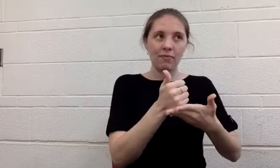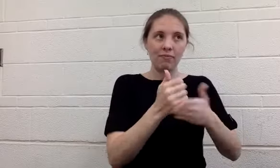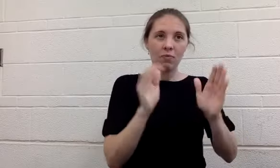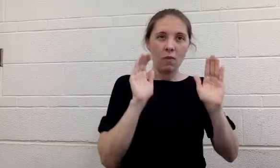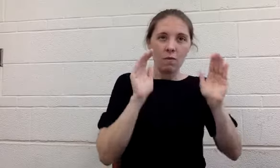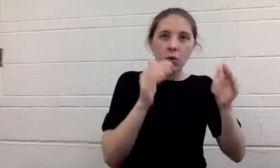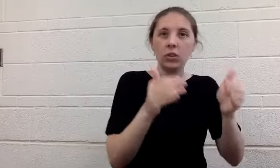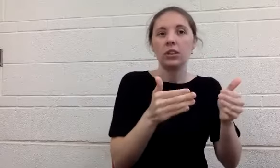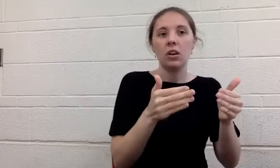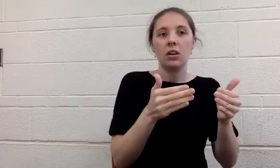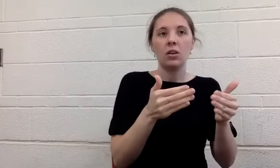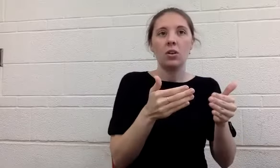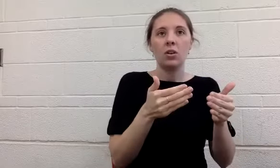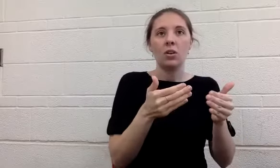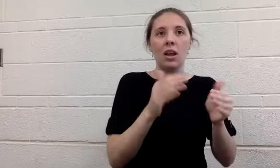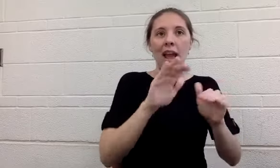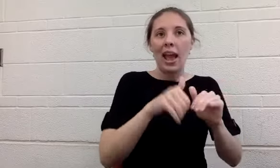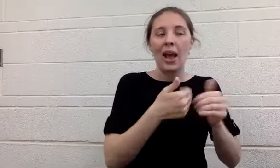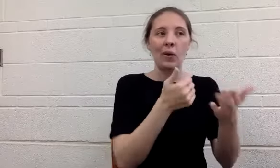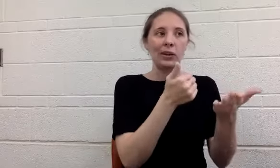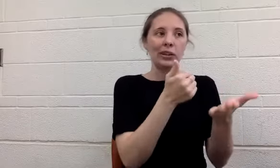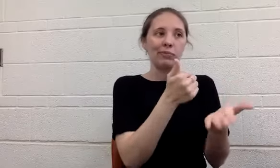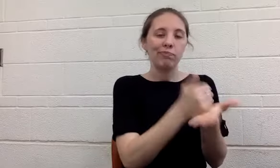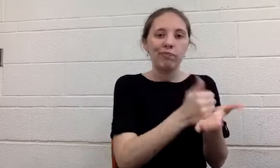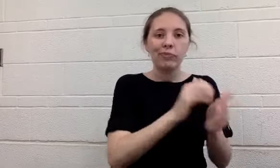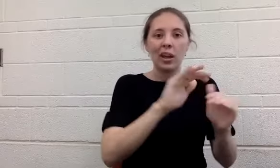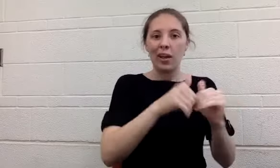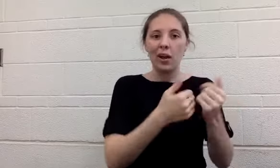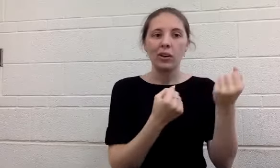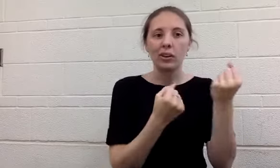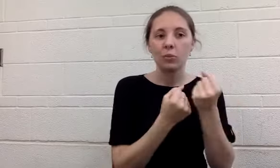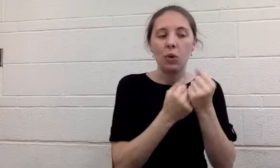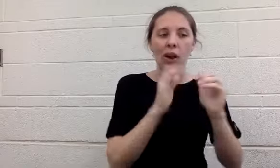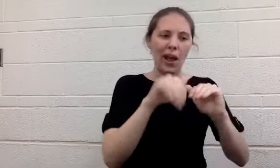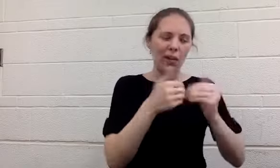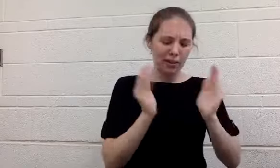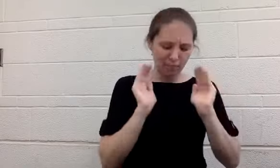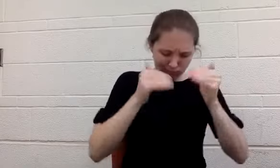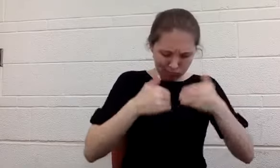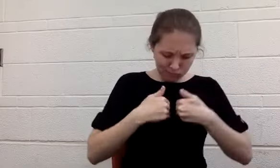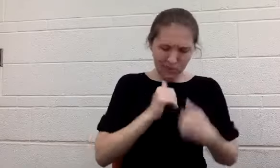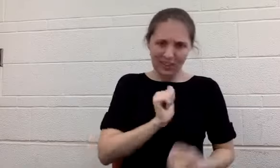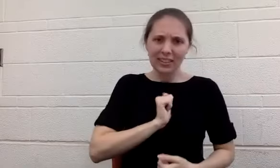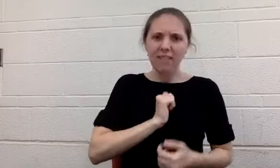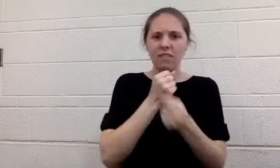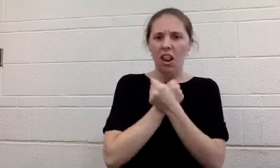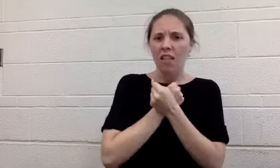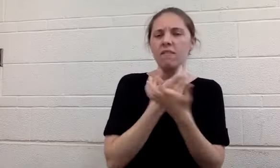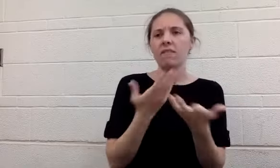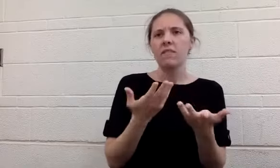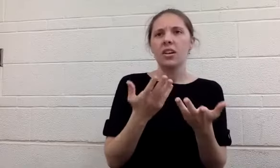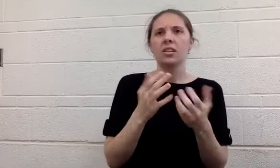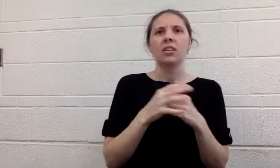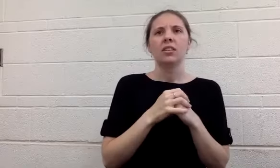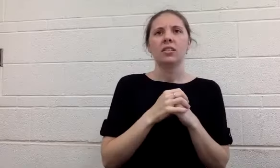blame whatever. But again, the family disease of alcoholism always wants me to concentrate on the problem, whose fault it was, who